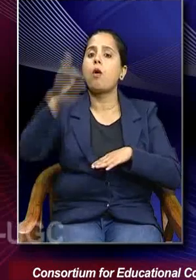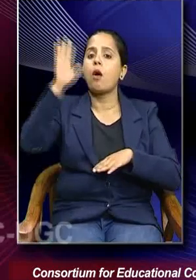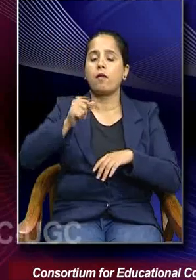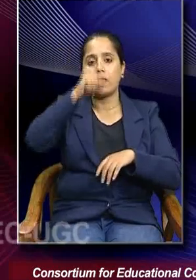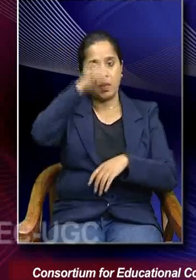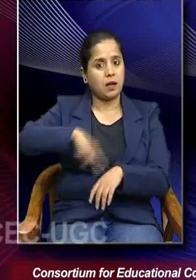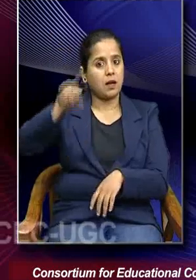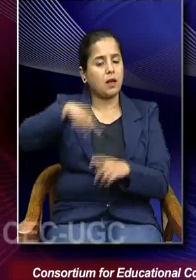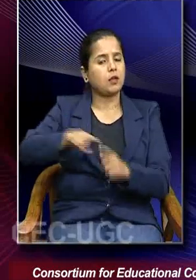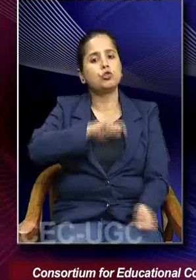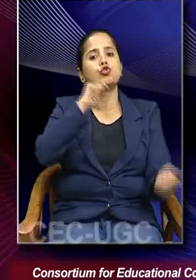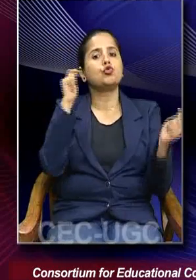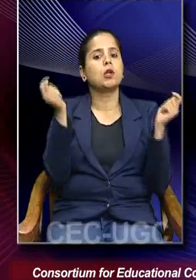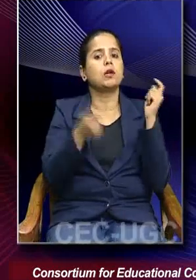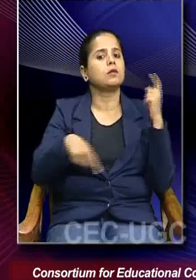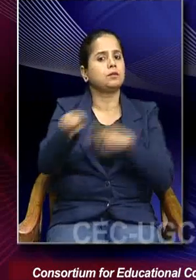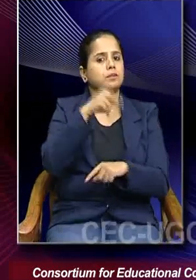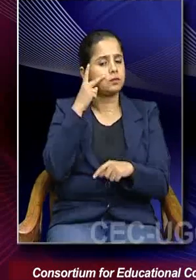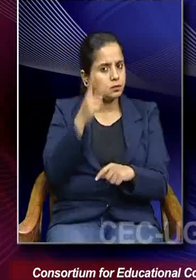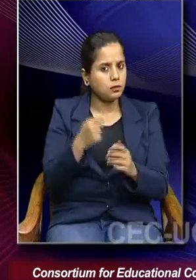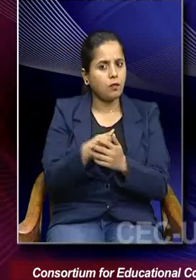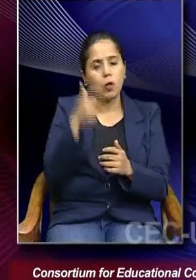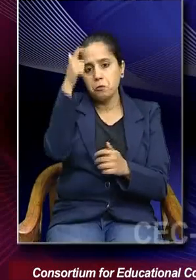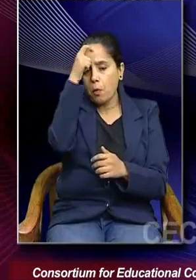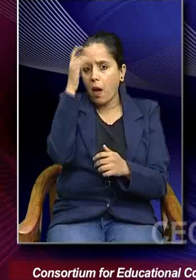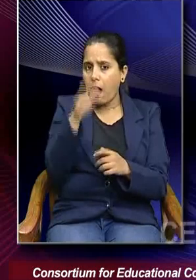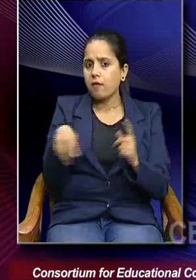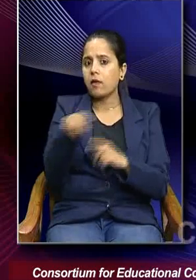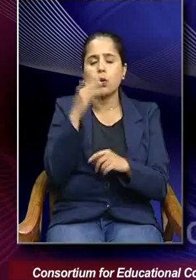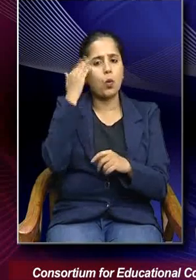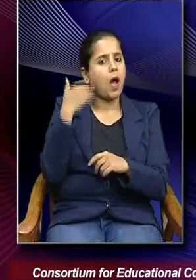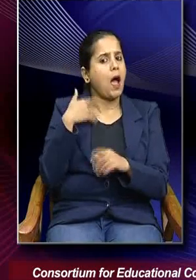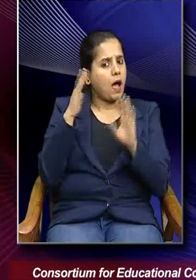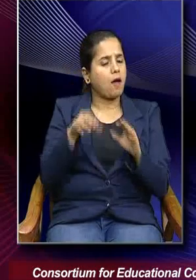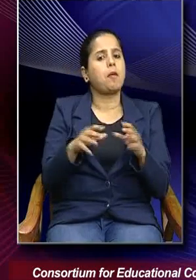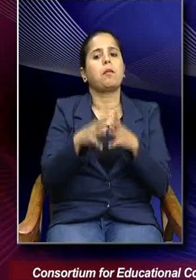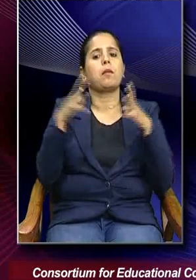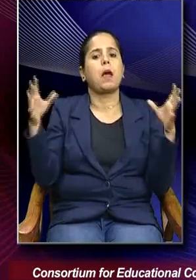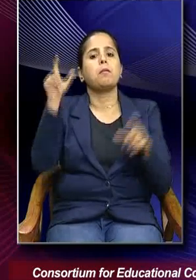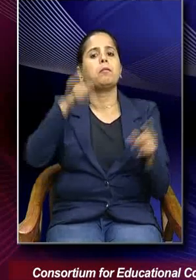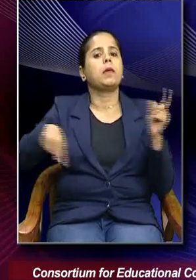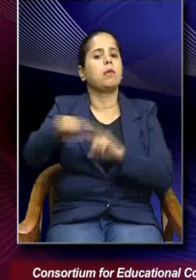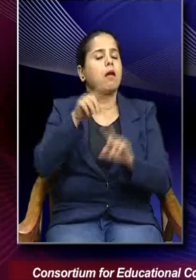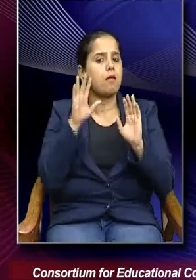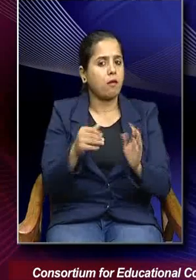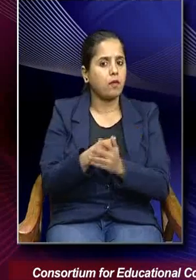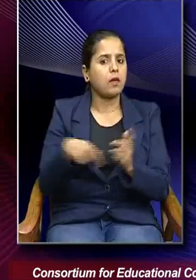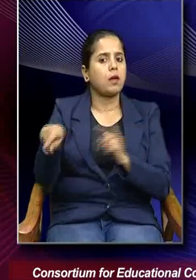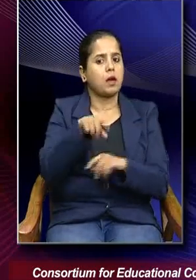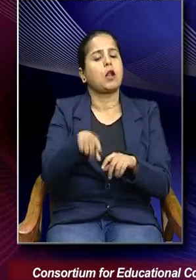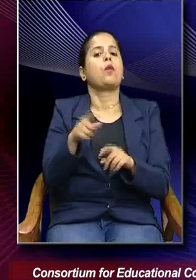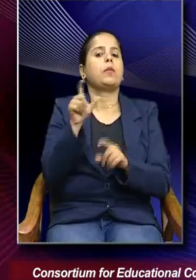India's transition is into problematic because we have a large population which is a